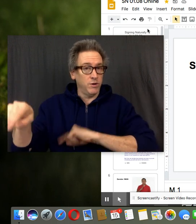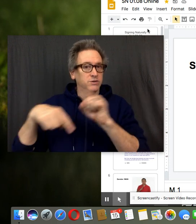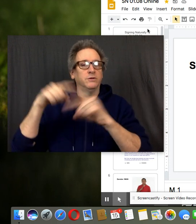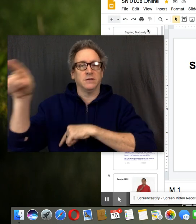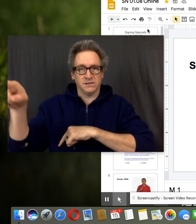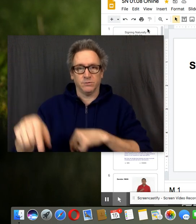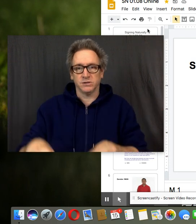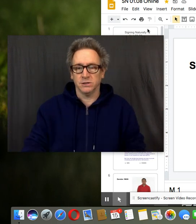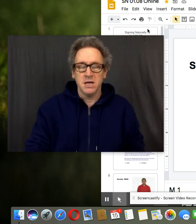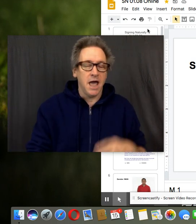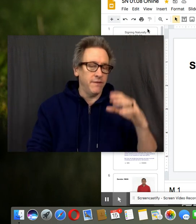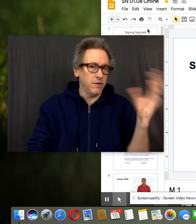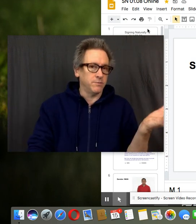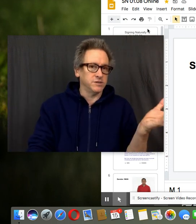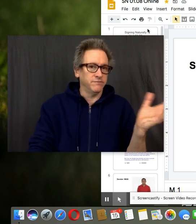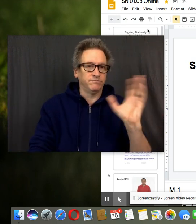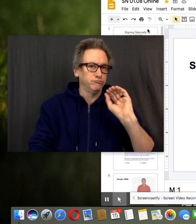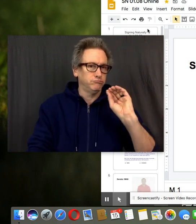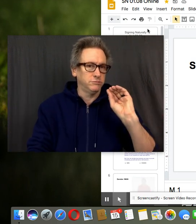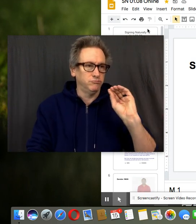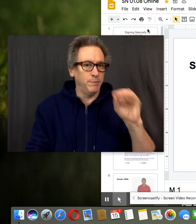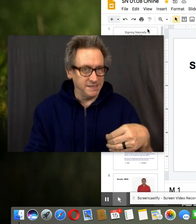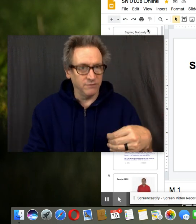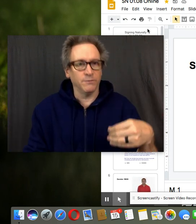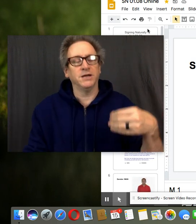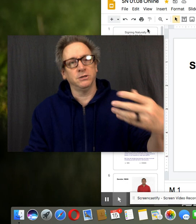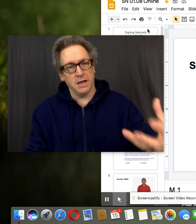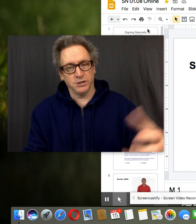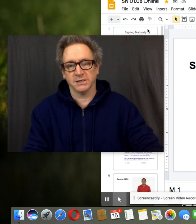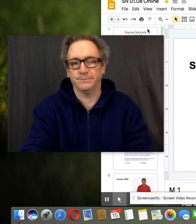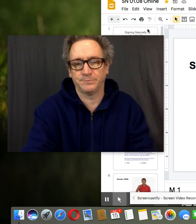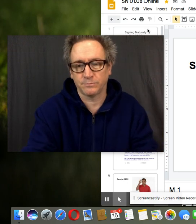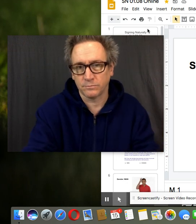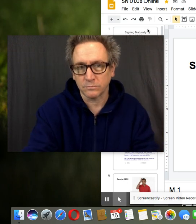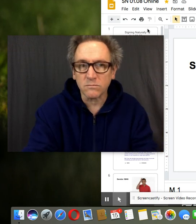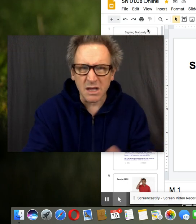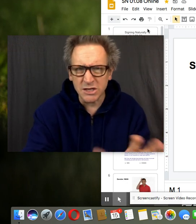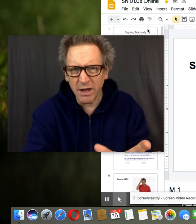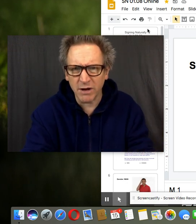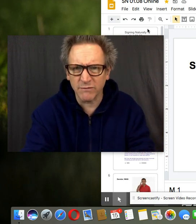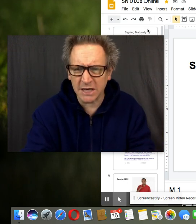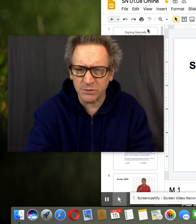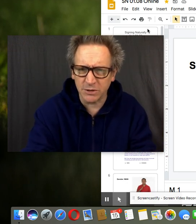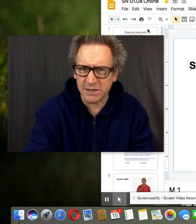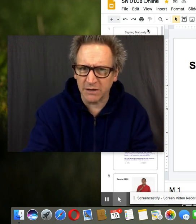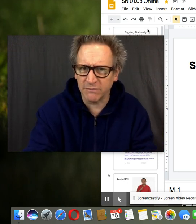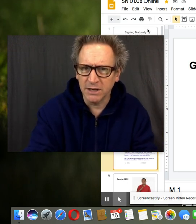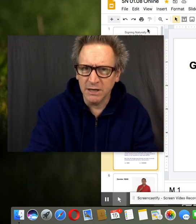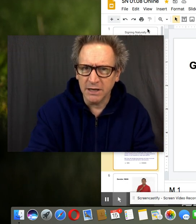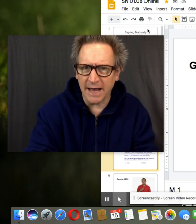then point to a glance to the person. And then the other person repeats the information and checks it. So you'll have a conversation with